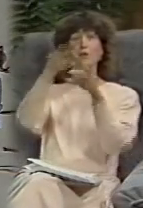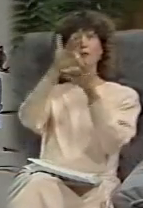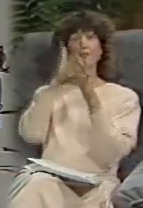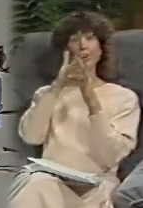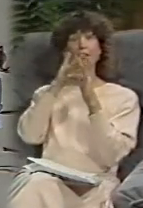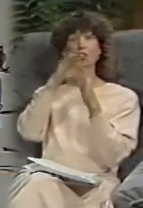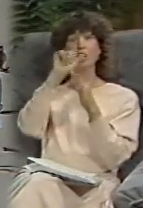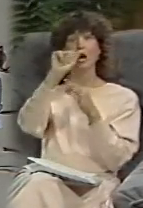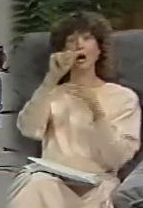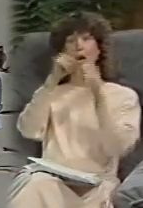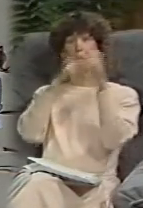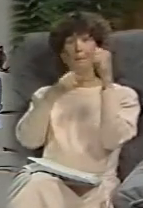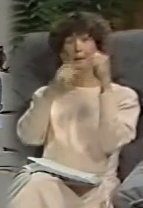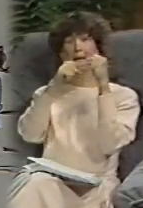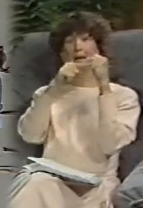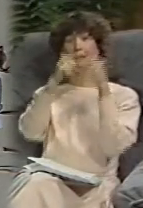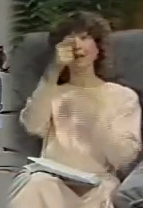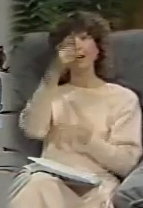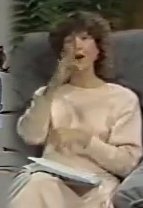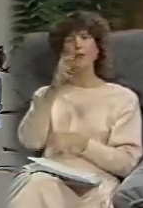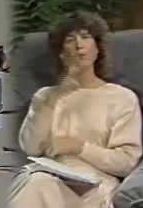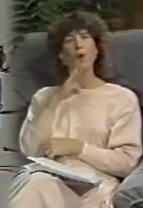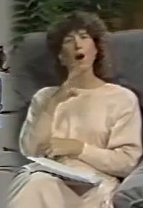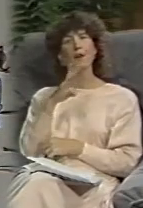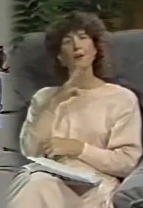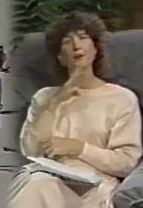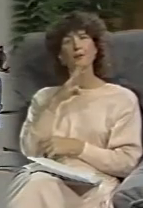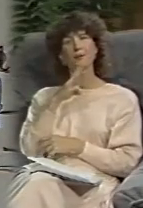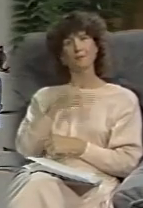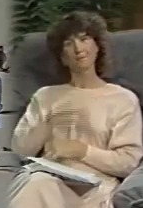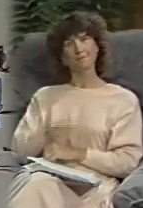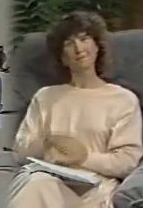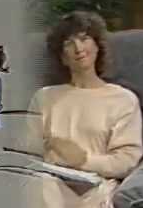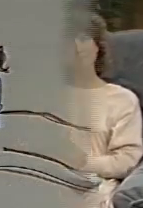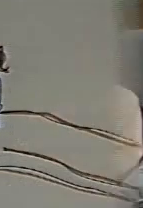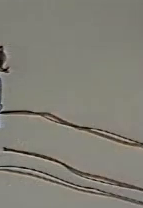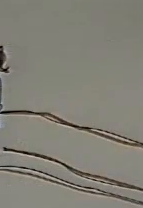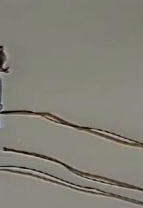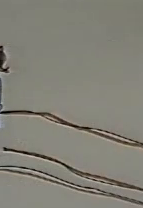To fetch a pail of water.